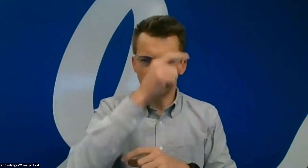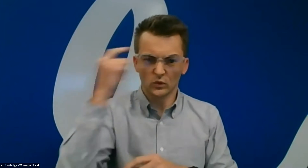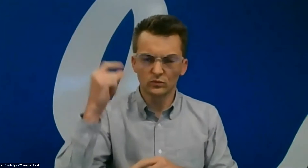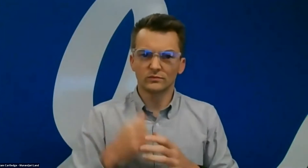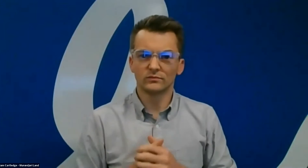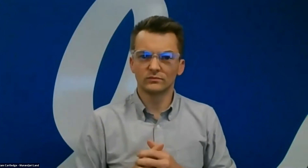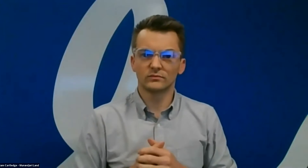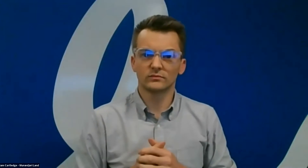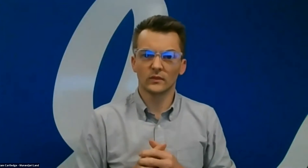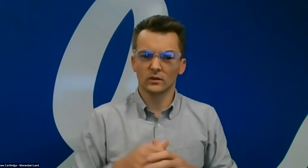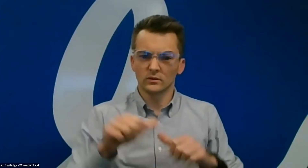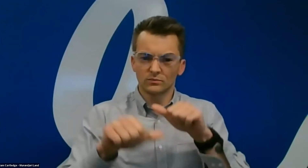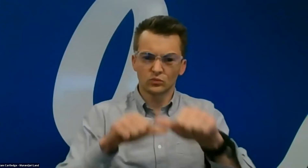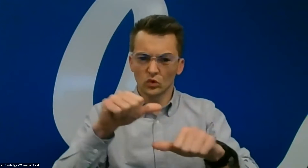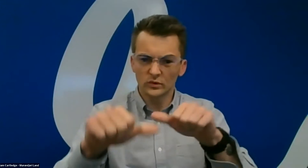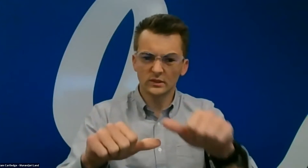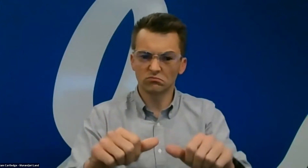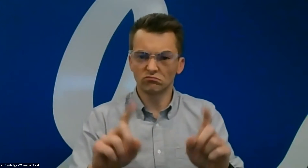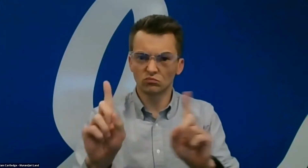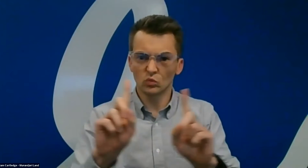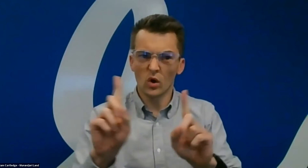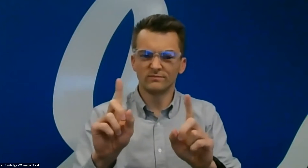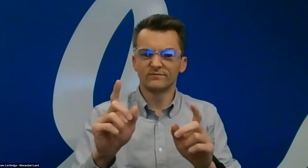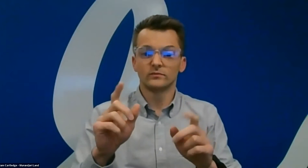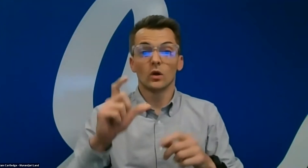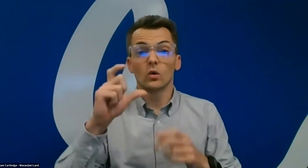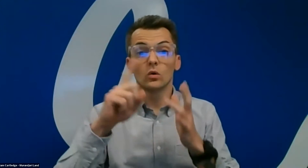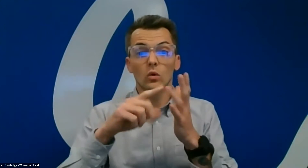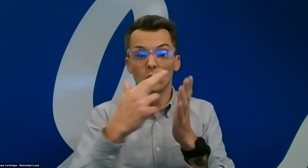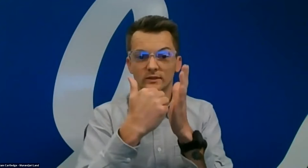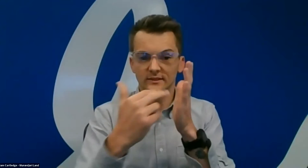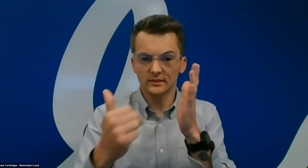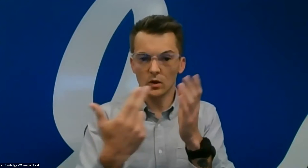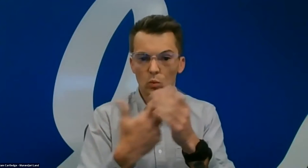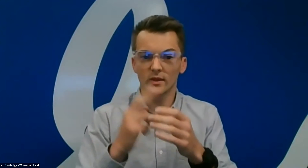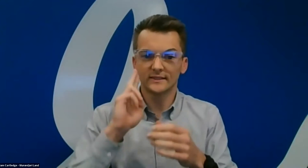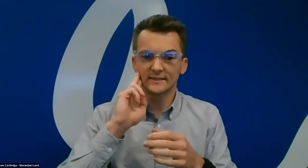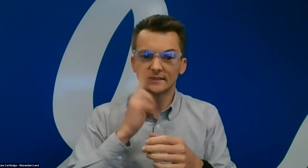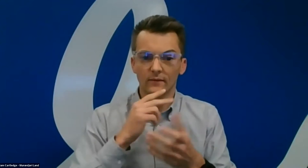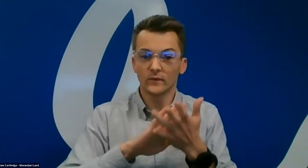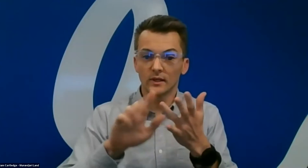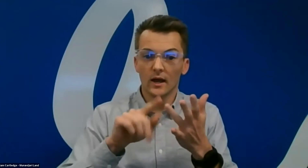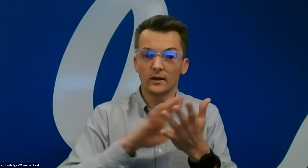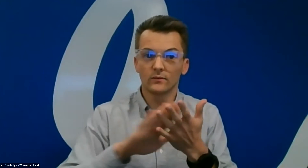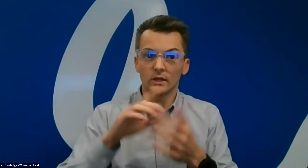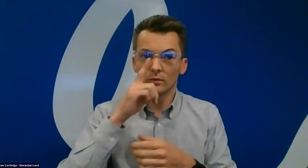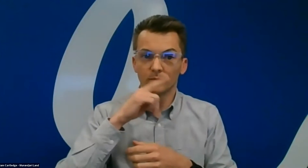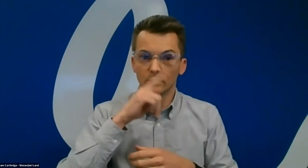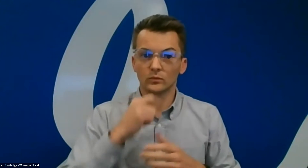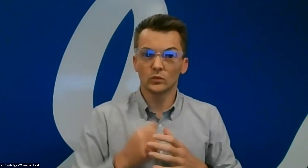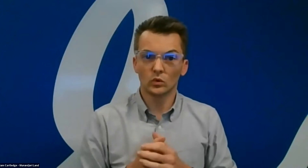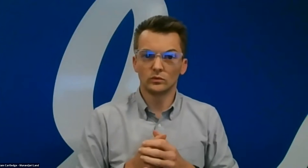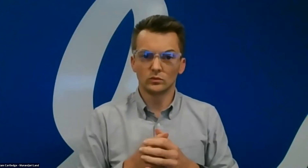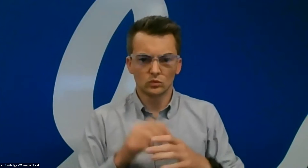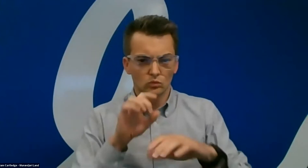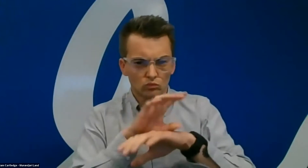marketing campaign. The purpose of that is looking at a co-design project